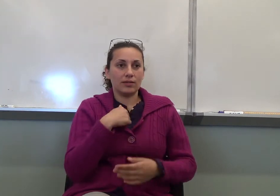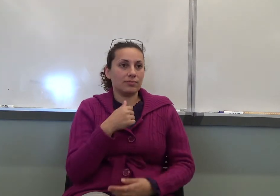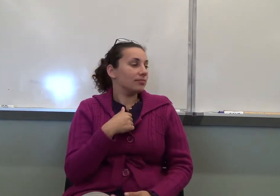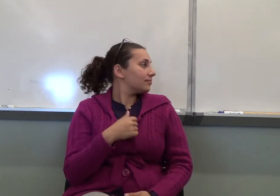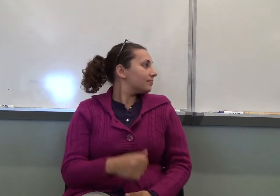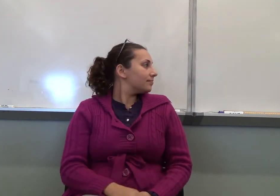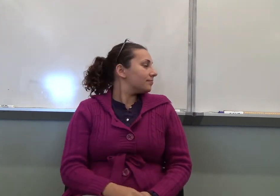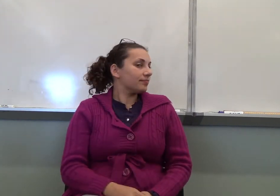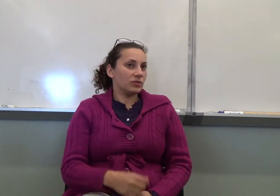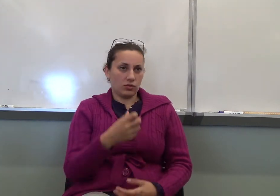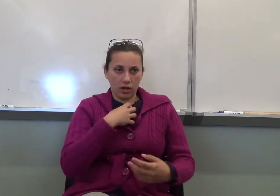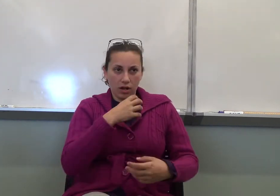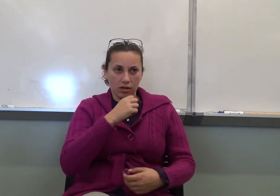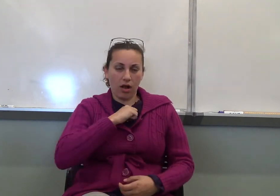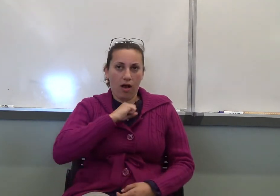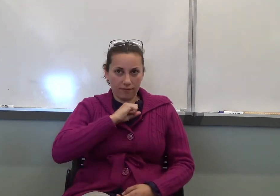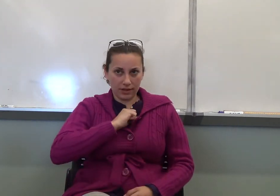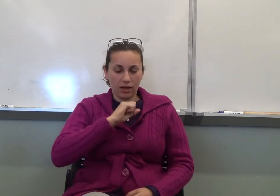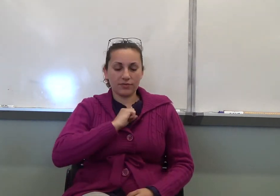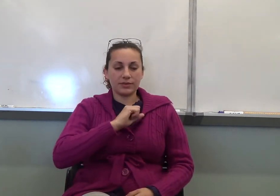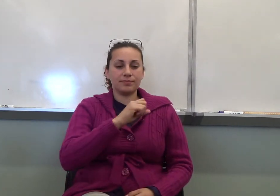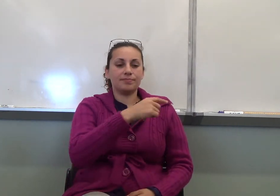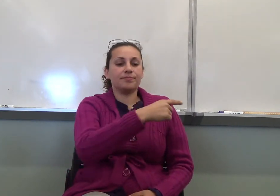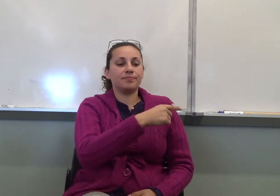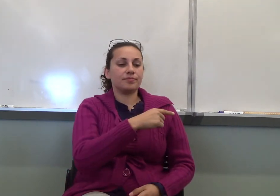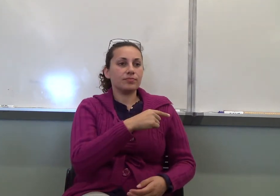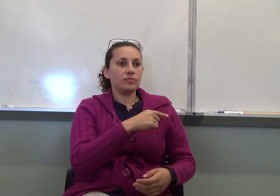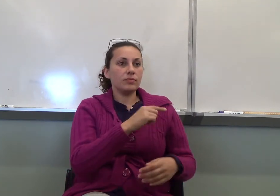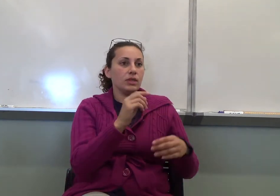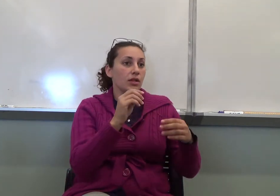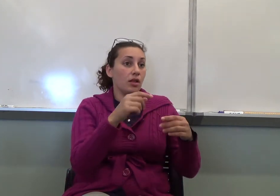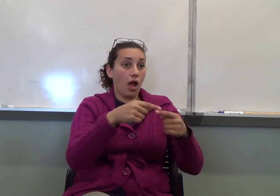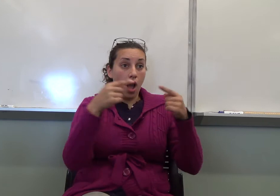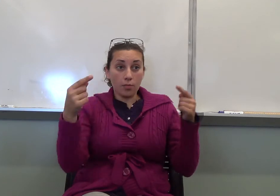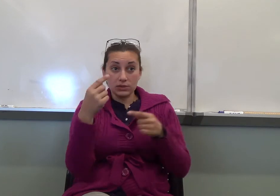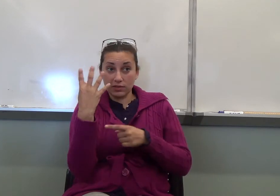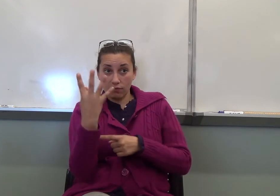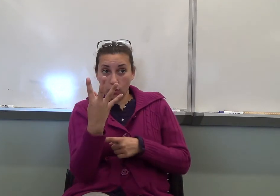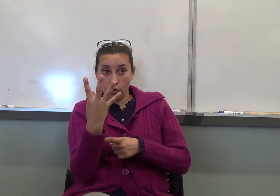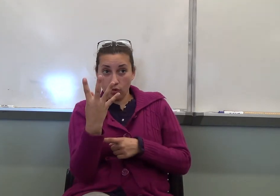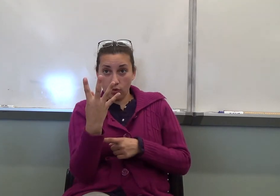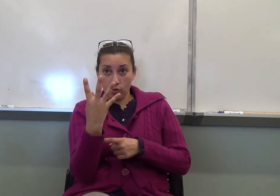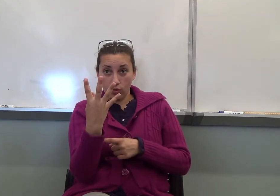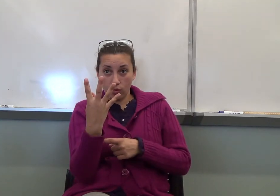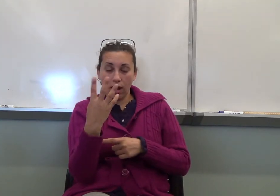addition. But we want the opposite. That number is 4. The opposite of 4, we say, is minus 4.